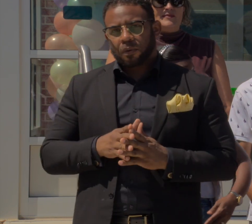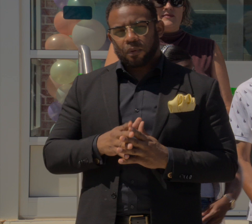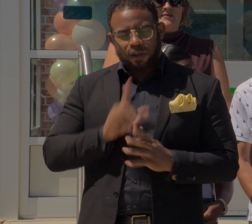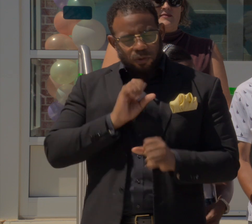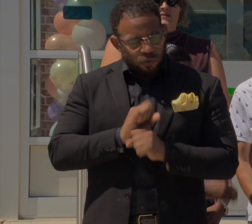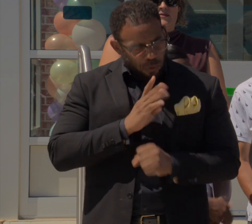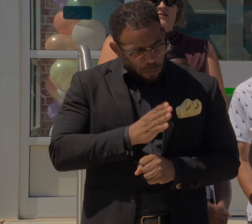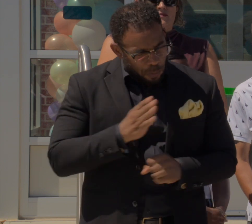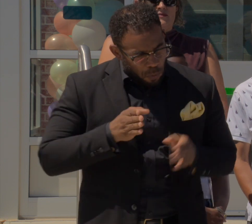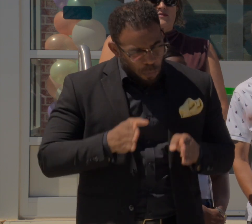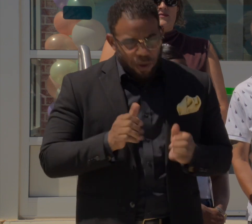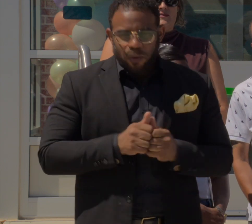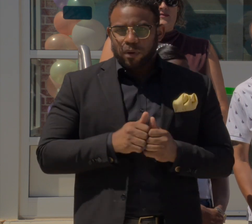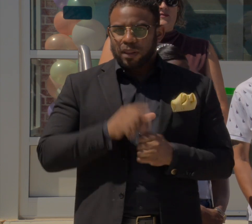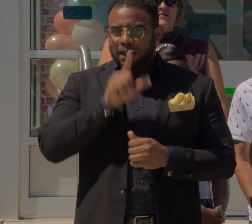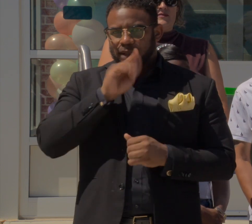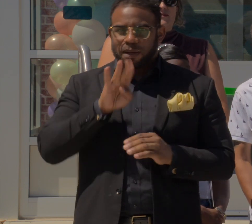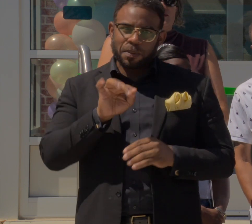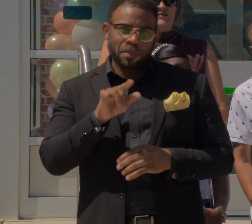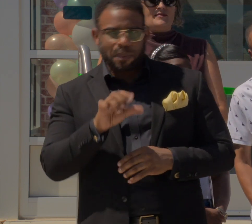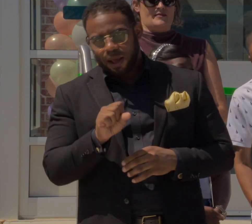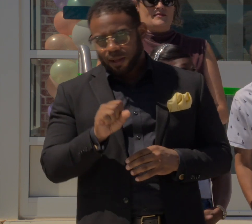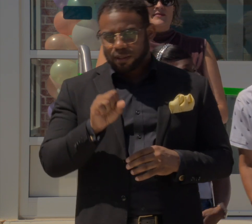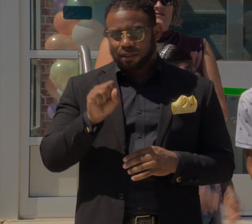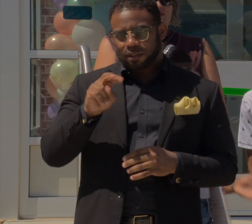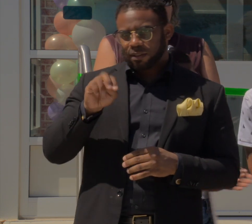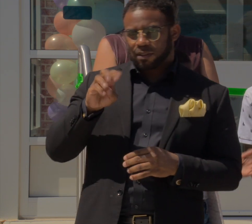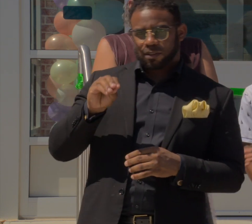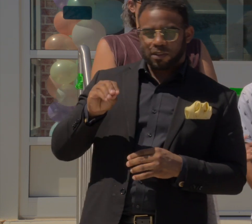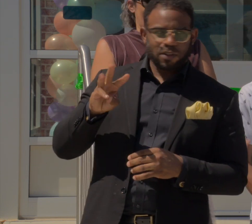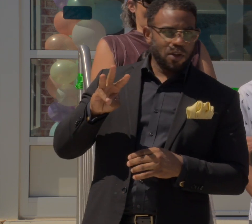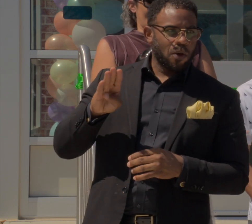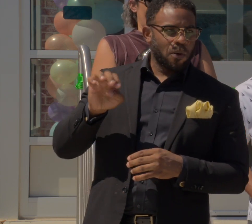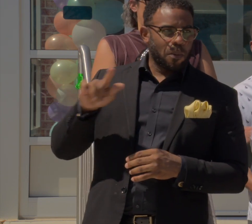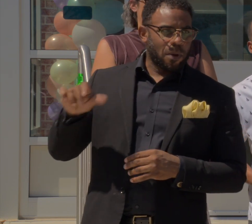a true Baltimore way with chicken boxes and snowballs.